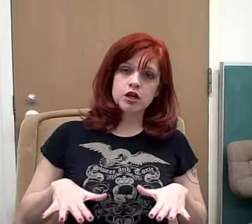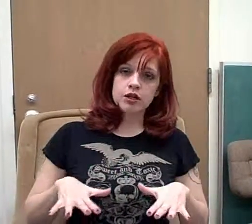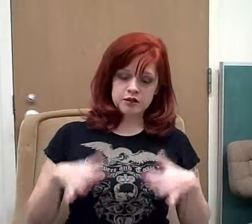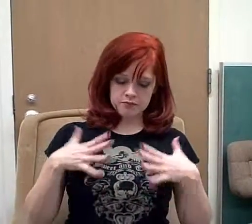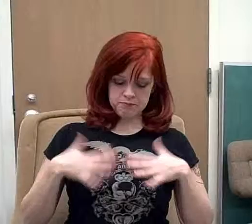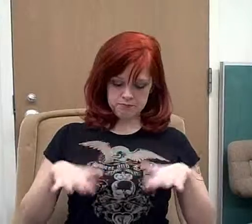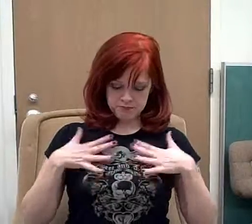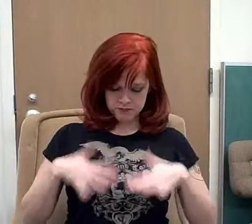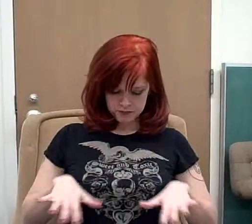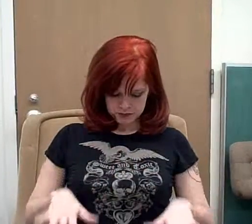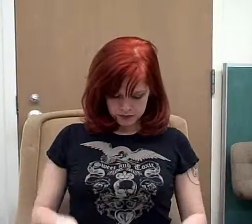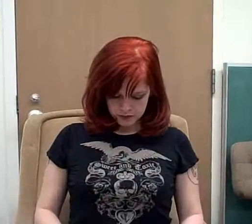on.